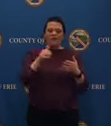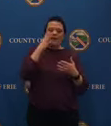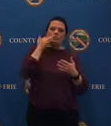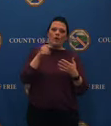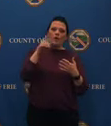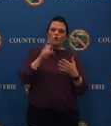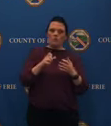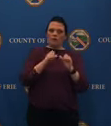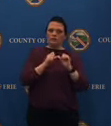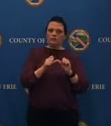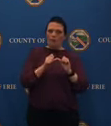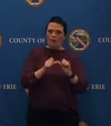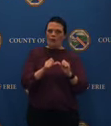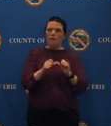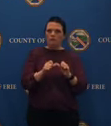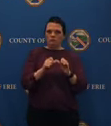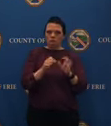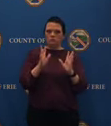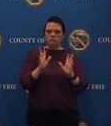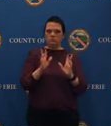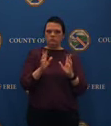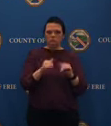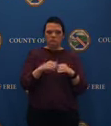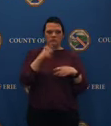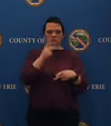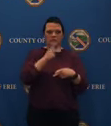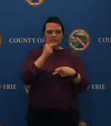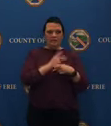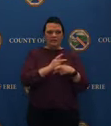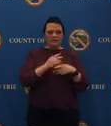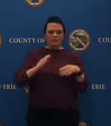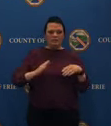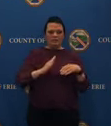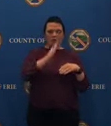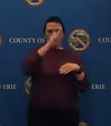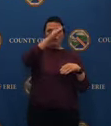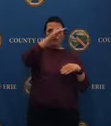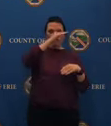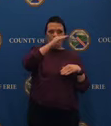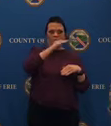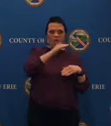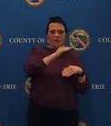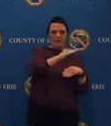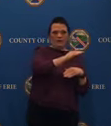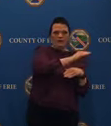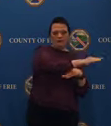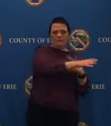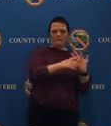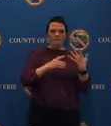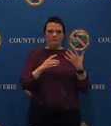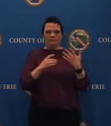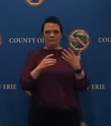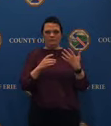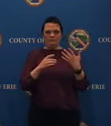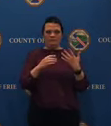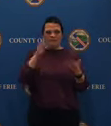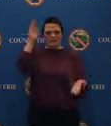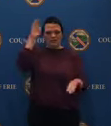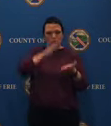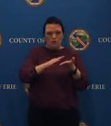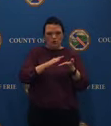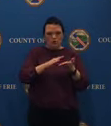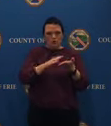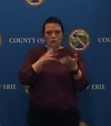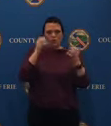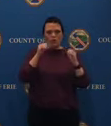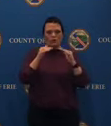keep it up. We have to keep this curve smushed. So it'll flatten it and stretch it out, but hopefully it'll flatten it